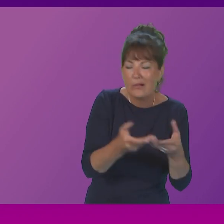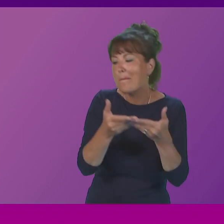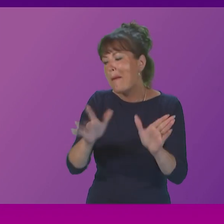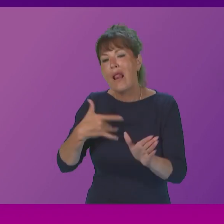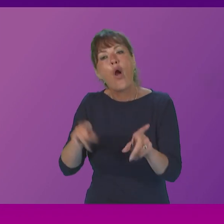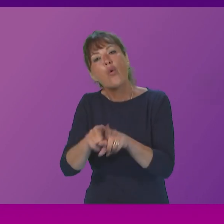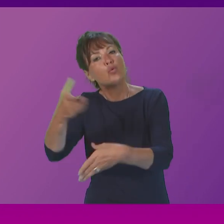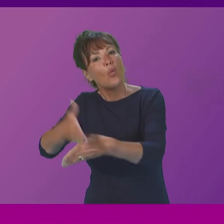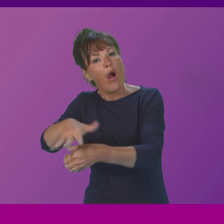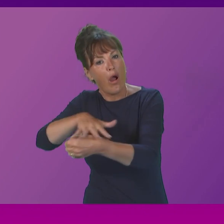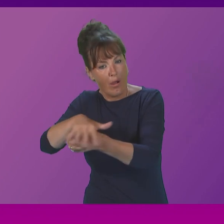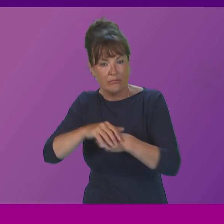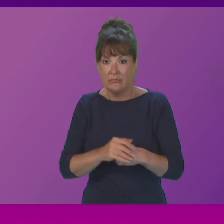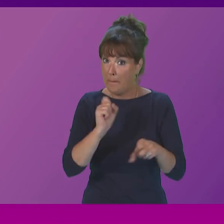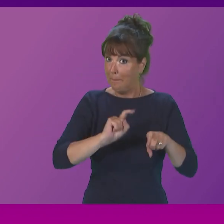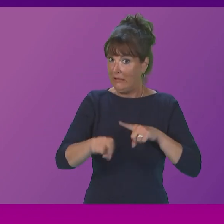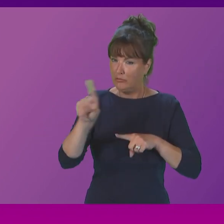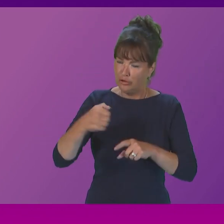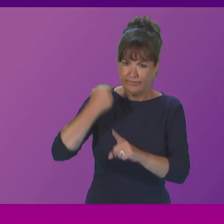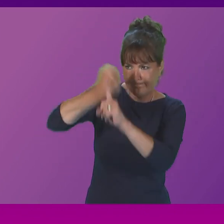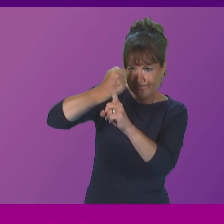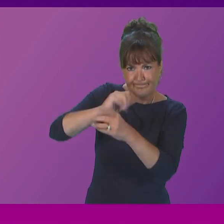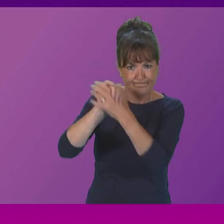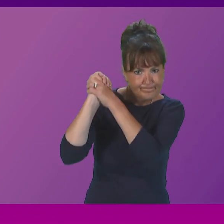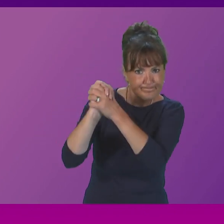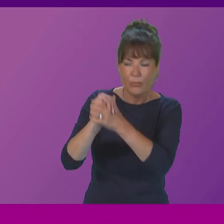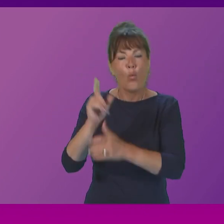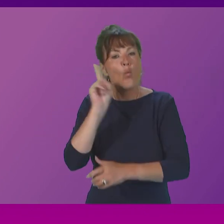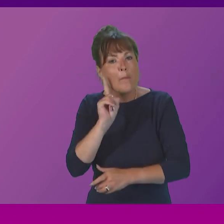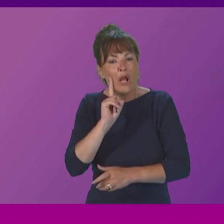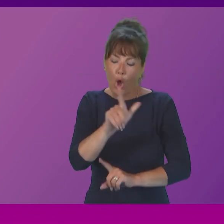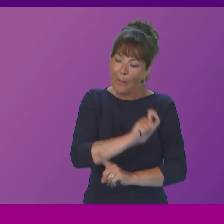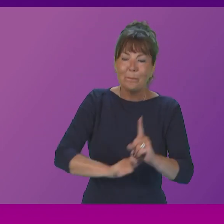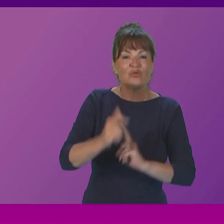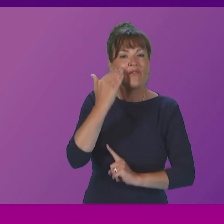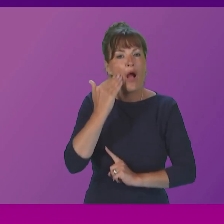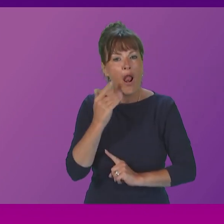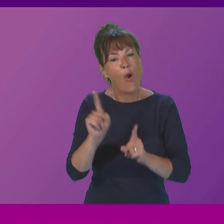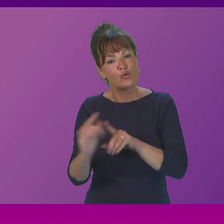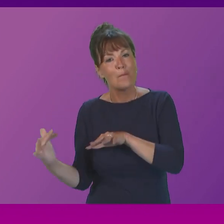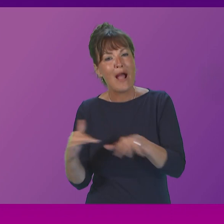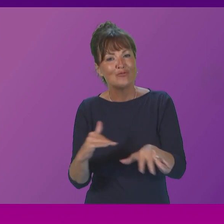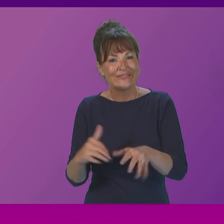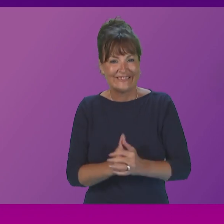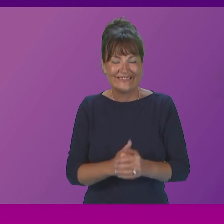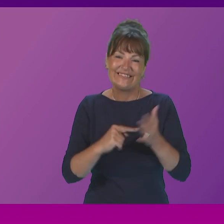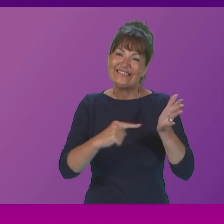labour market, in particular championing women, communities of colour and migrants. Talat.